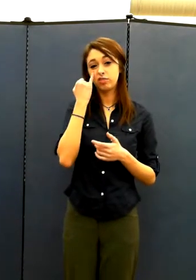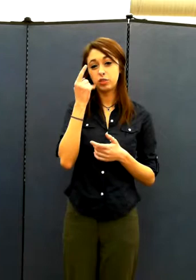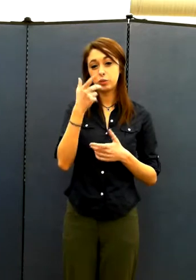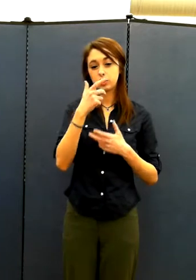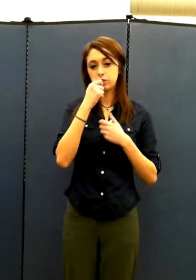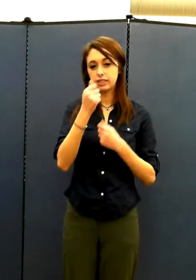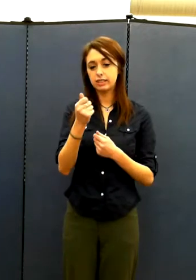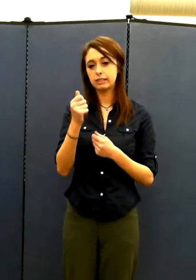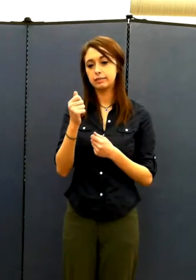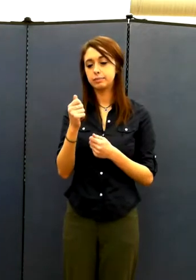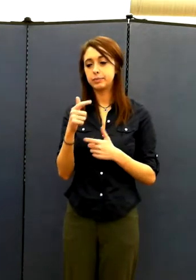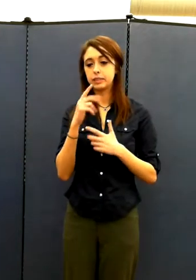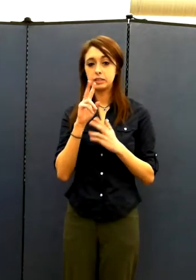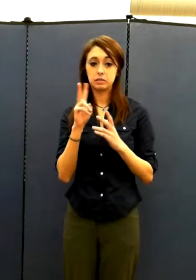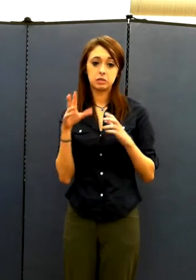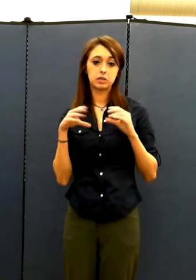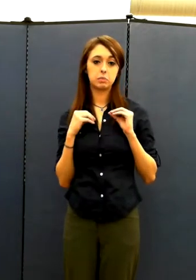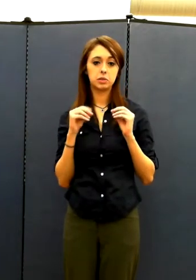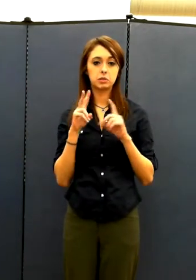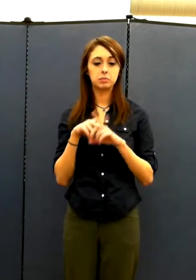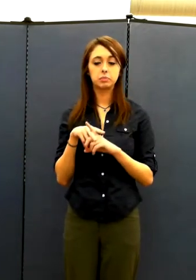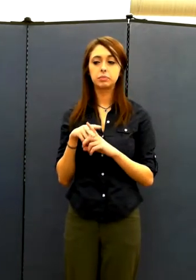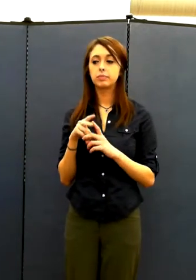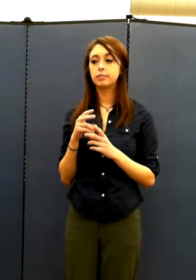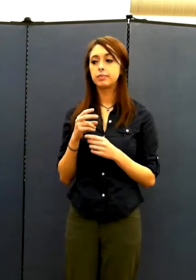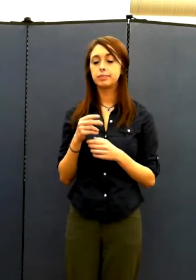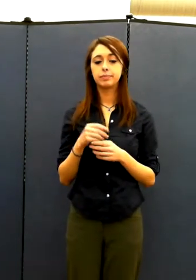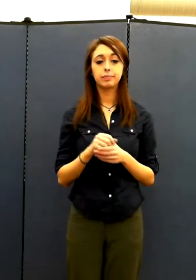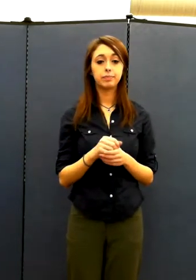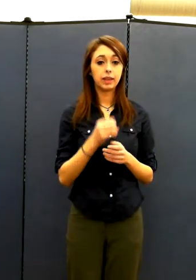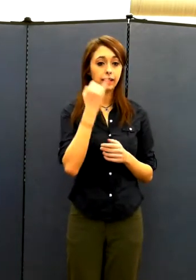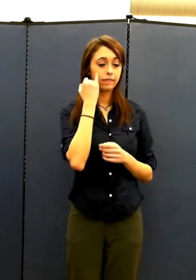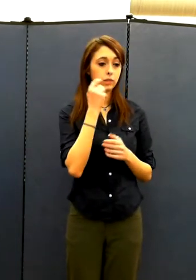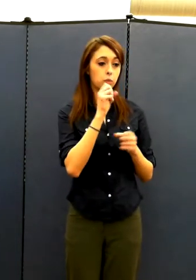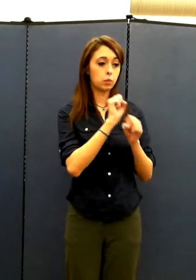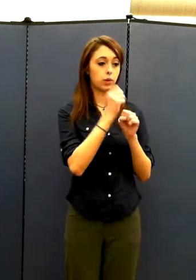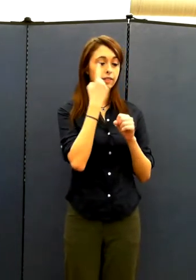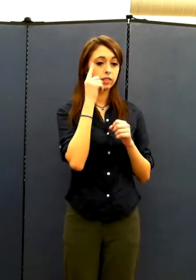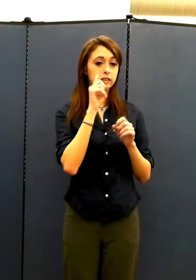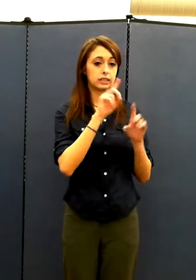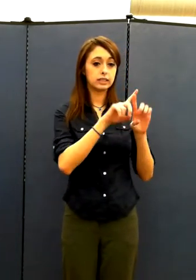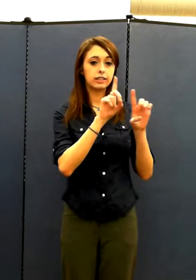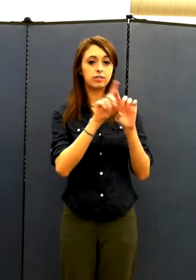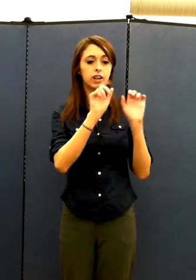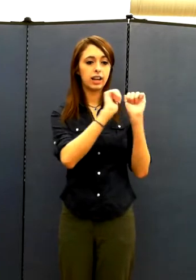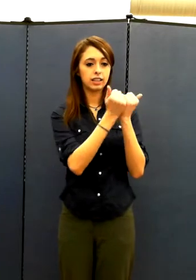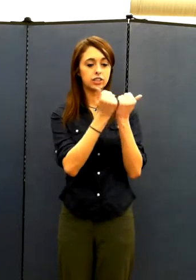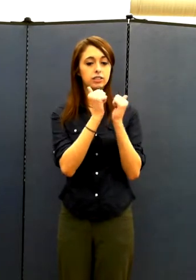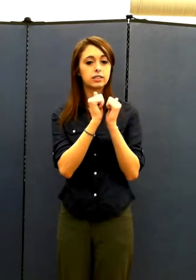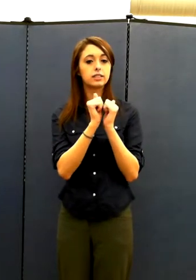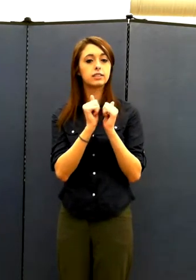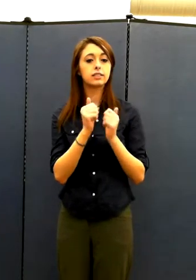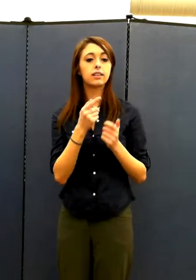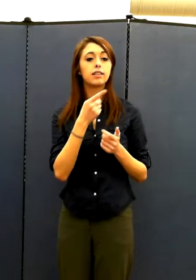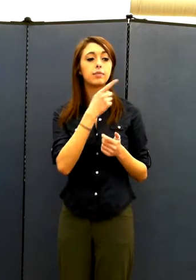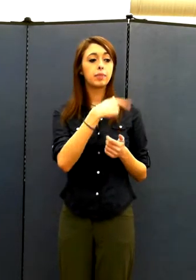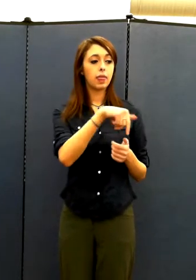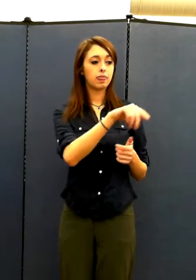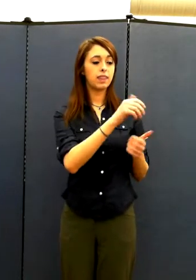because since you guys work for different interpreting agencies, these different interpreting agencies service so many cities around you. So maybe